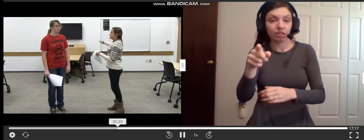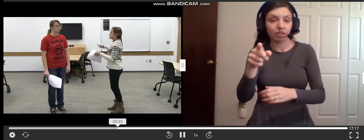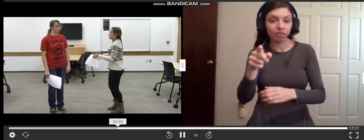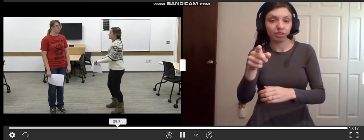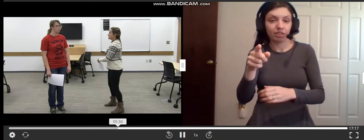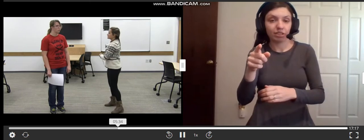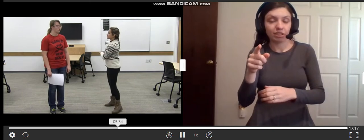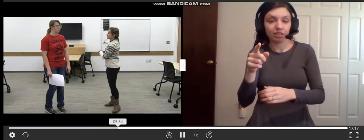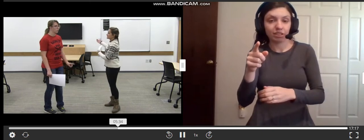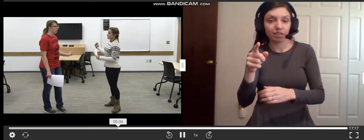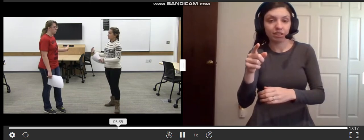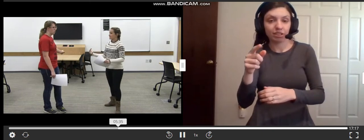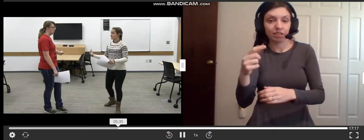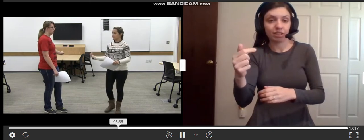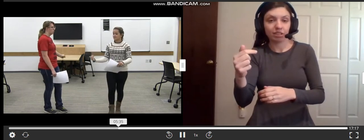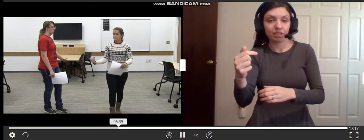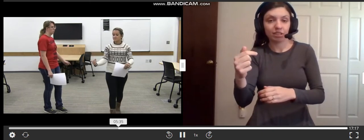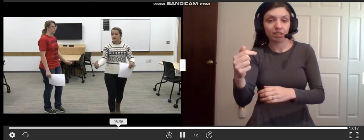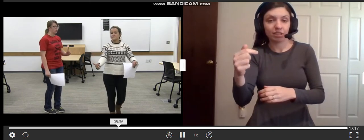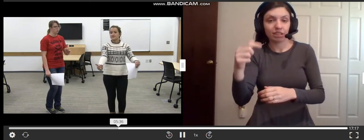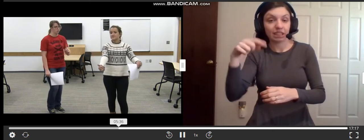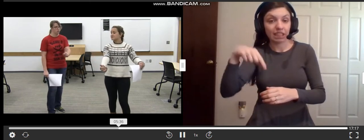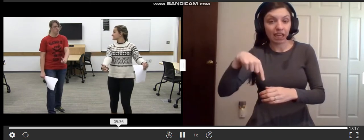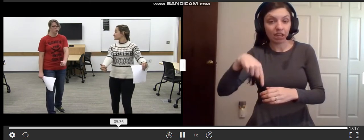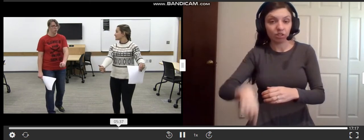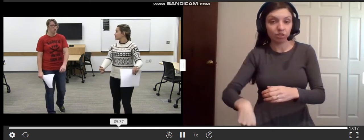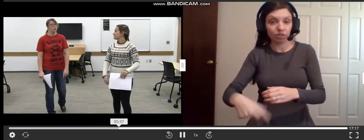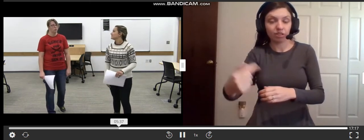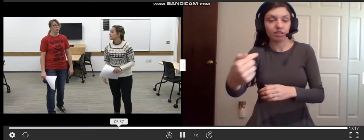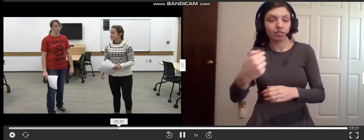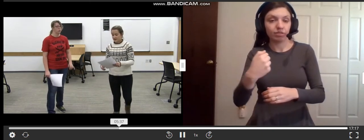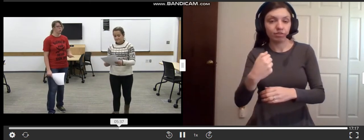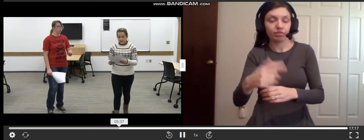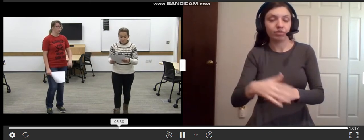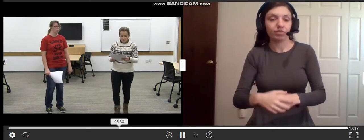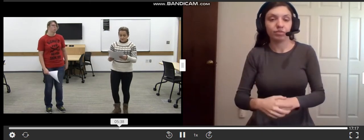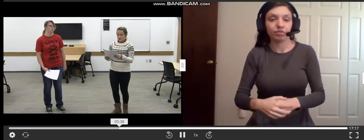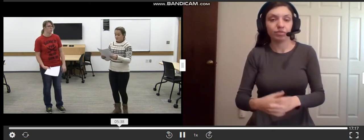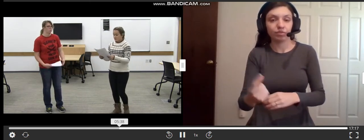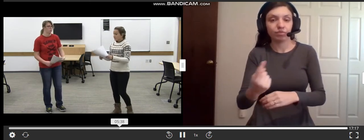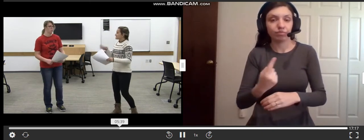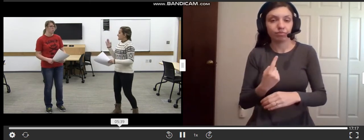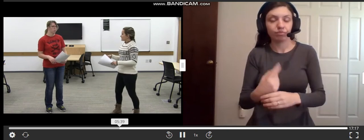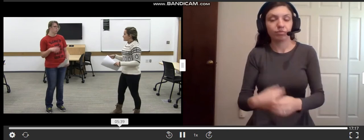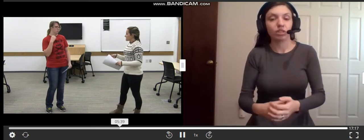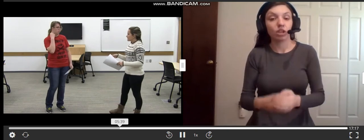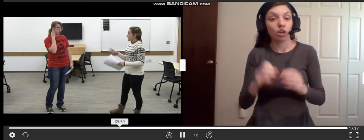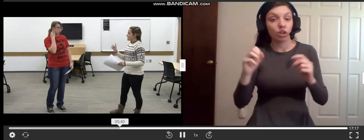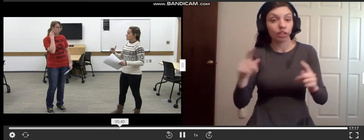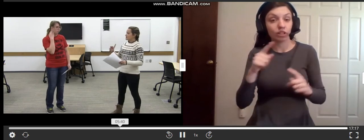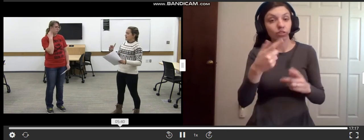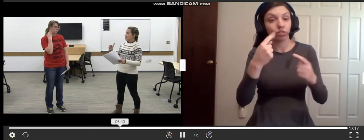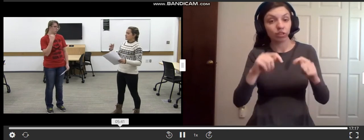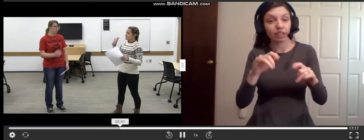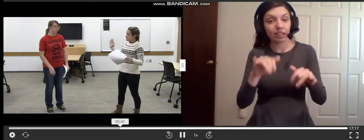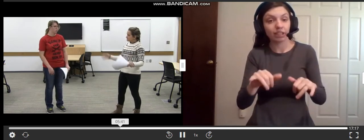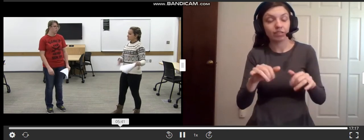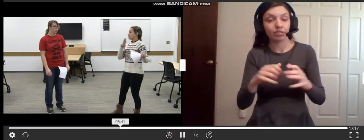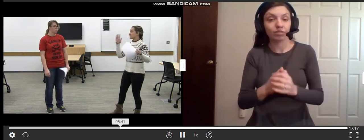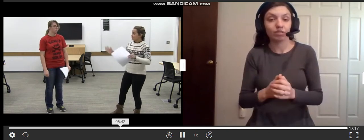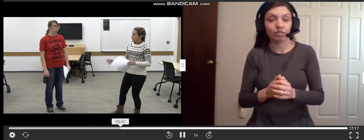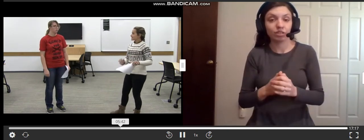way, because you're going up the stage. And then if I ever say move down stage, it's this way. Okay. So let's have you try that,